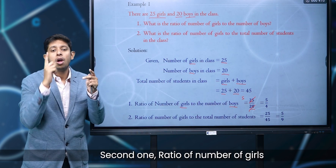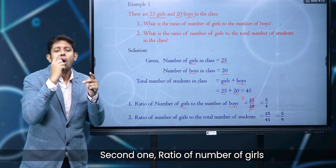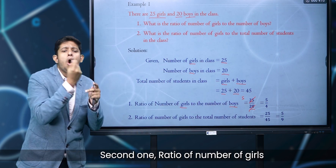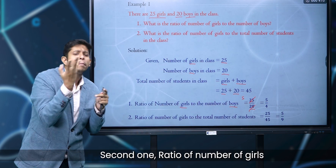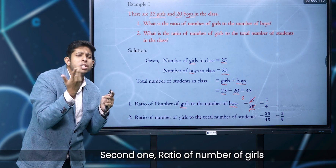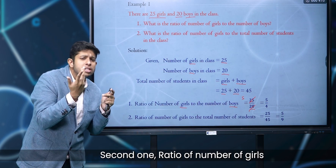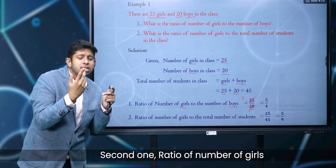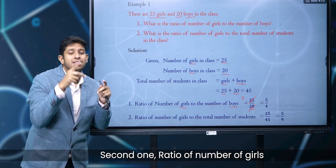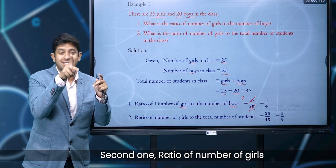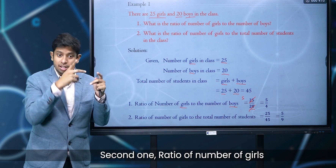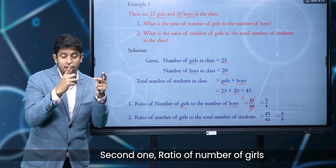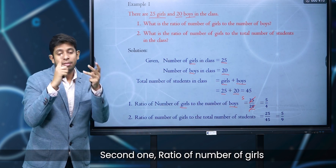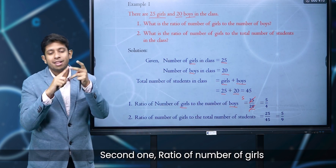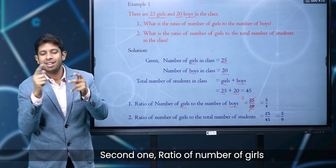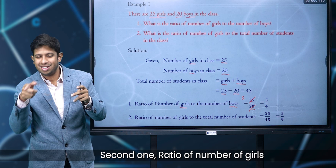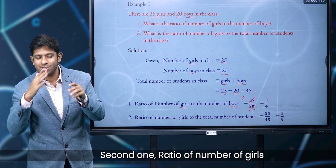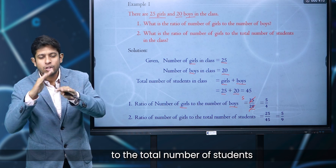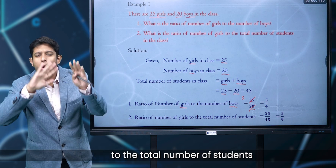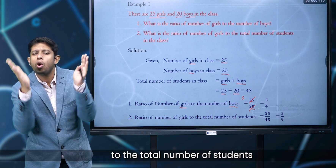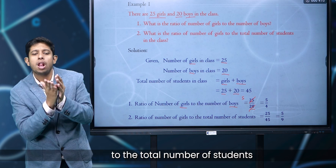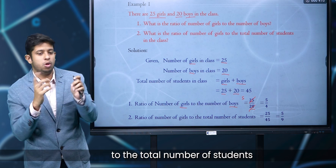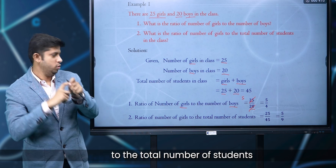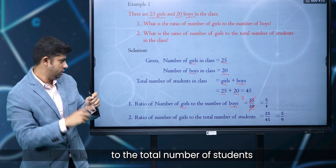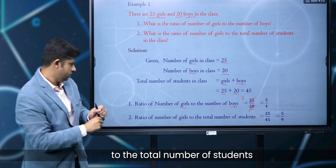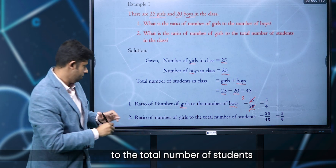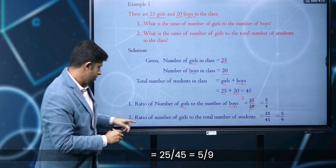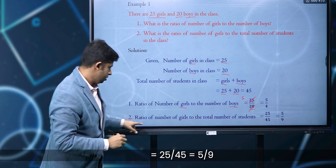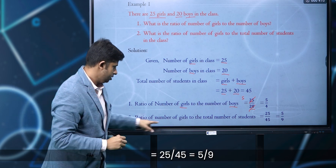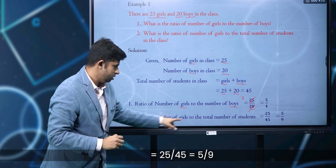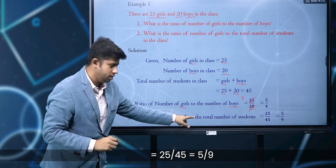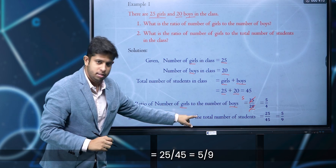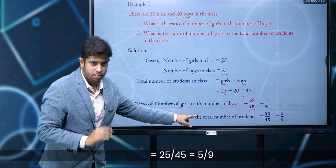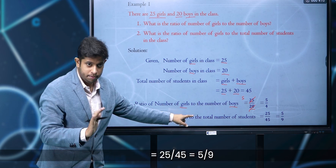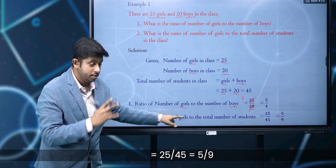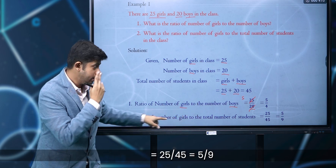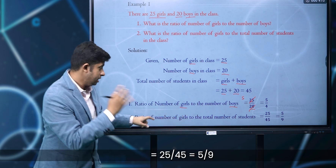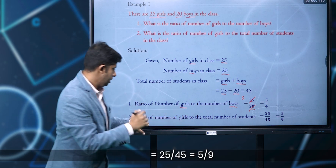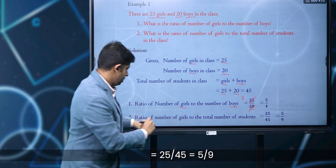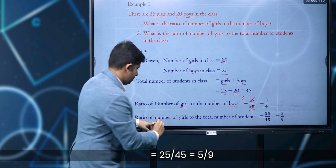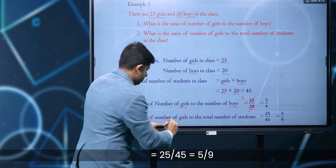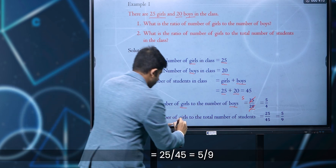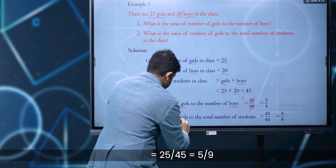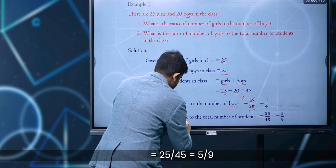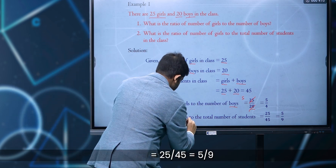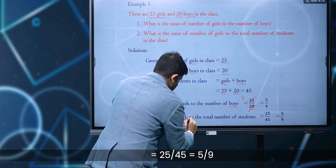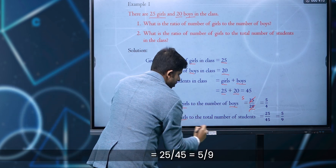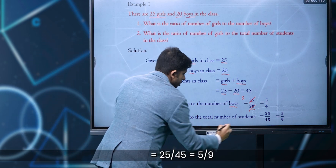Second one. Ratio of number of girls to the total number of students is equal to 25 by 45.